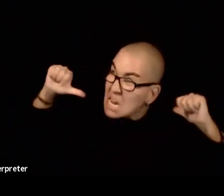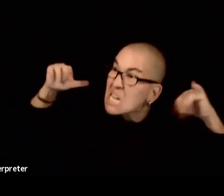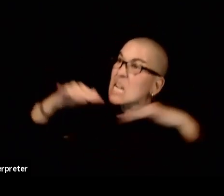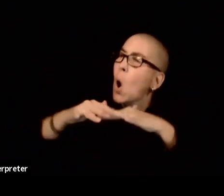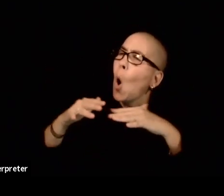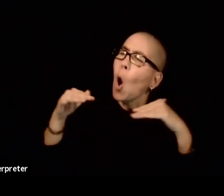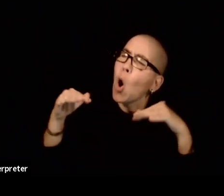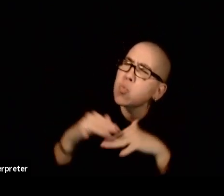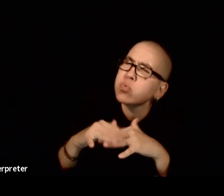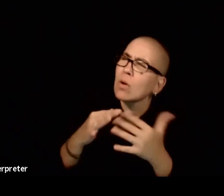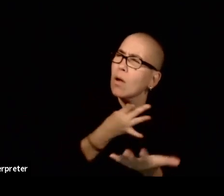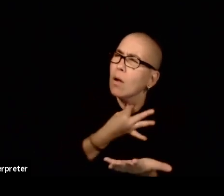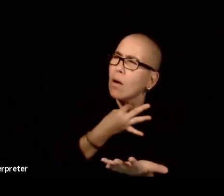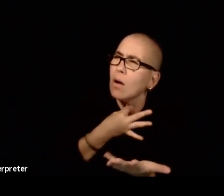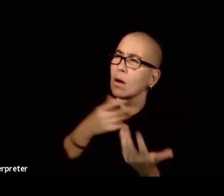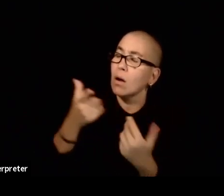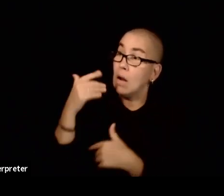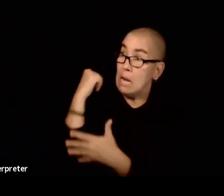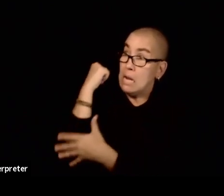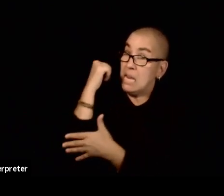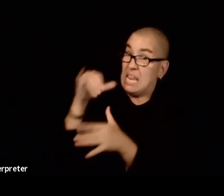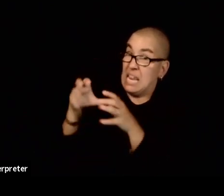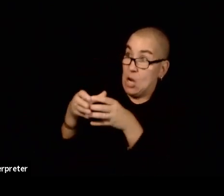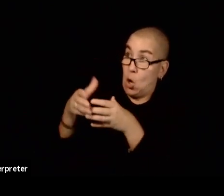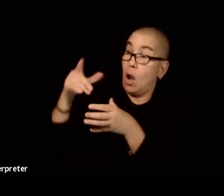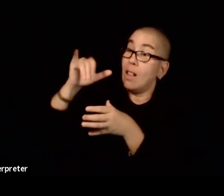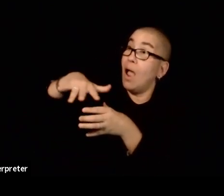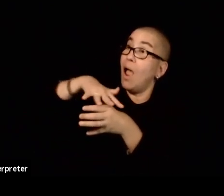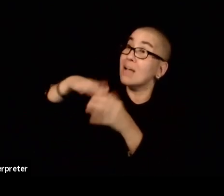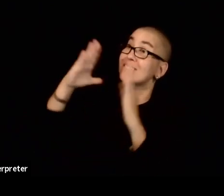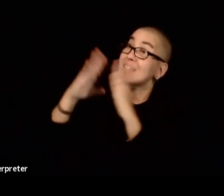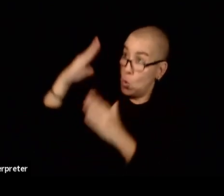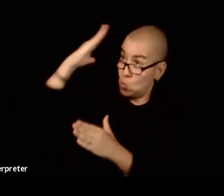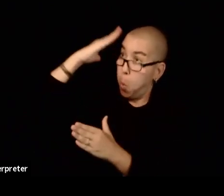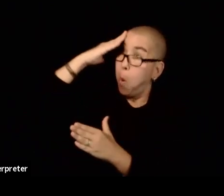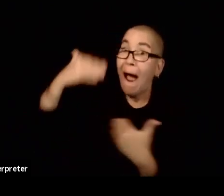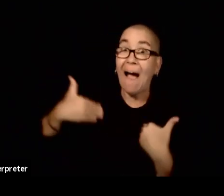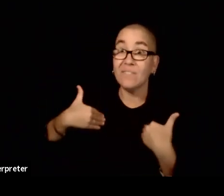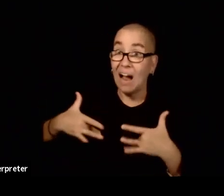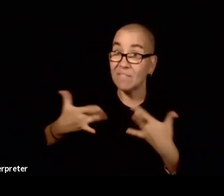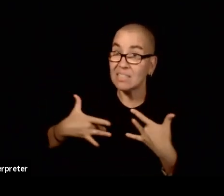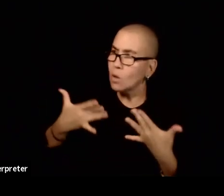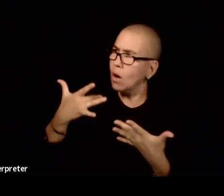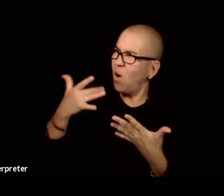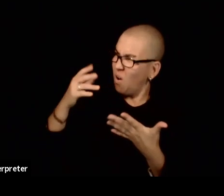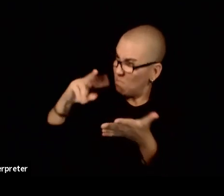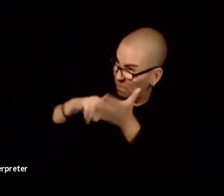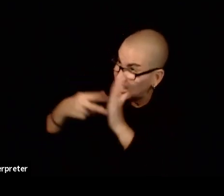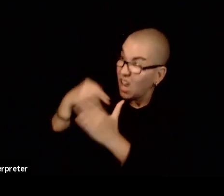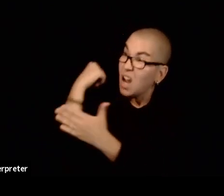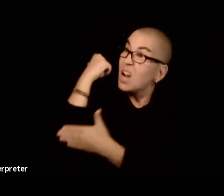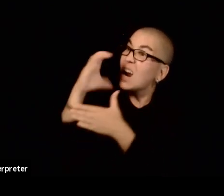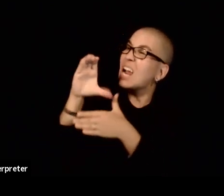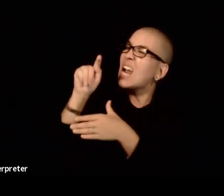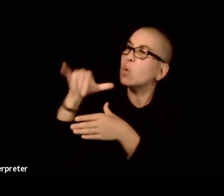county, asked not to hold it? I'm just wondering how that many people were getting together up there.